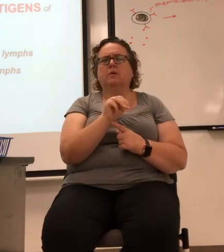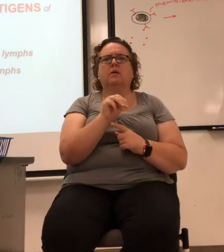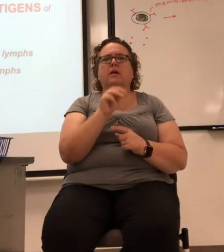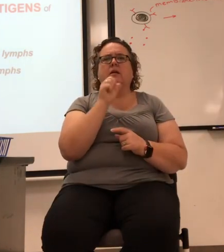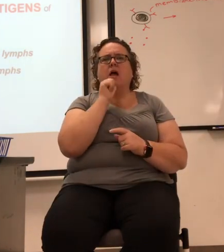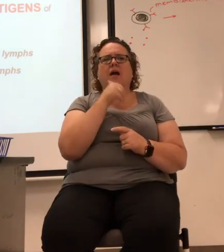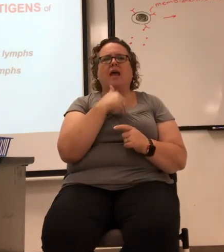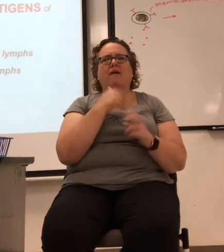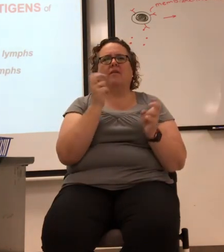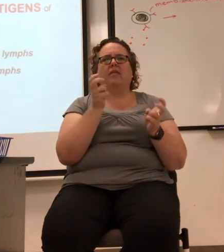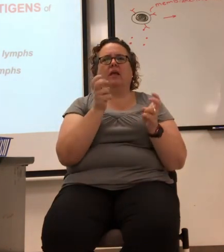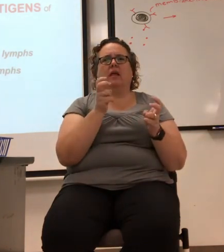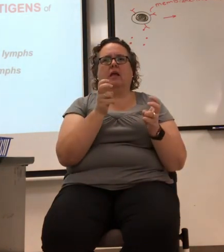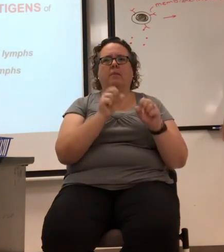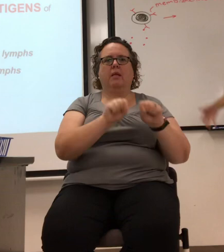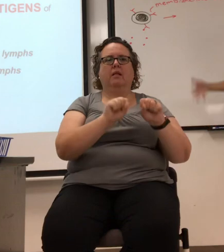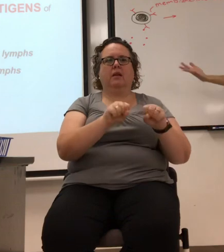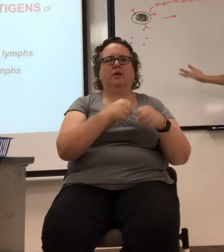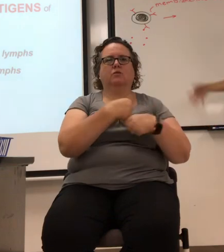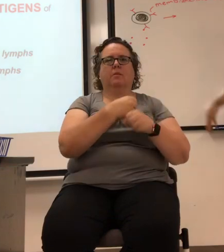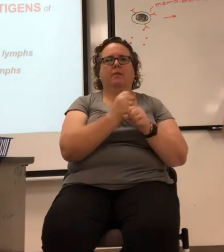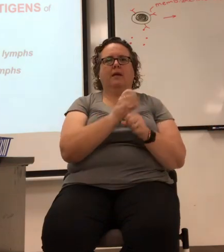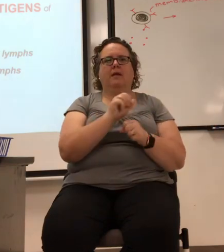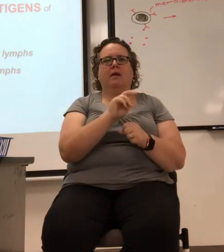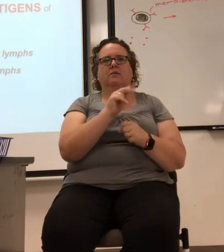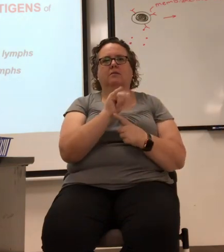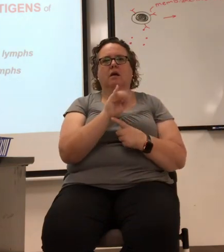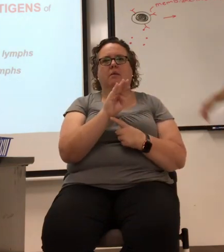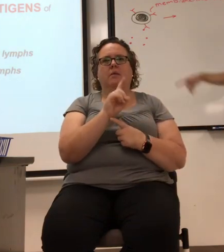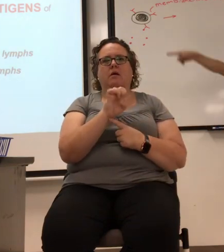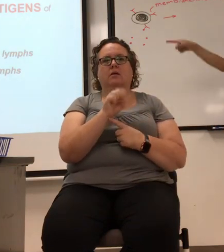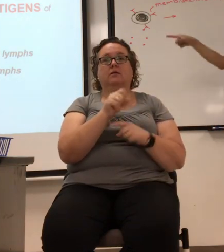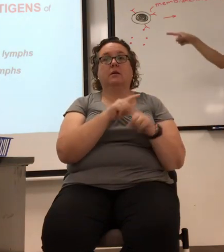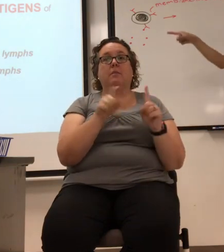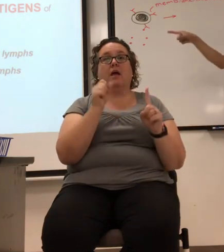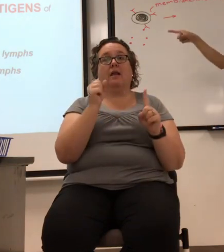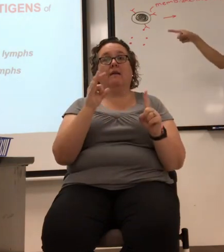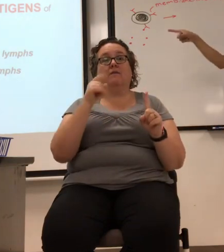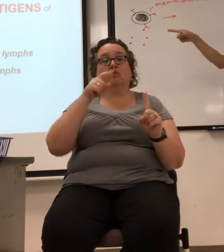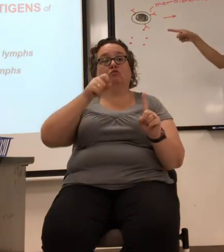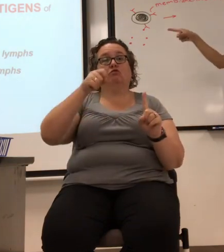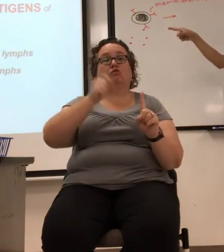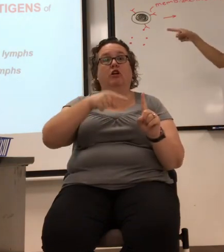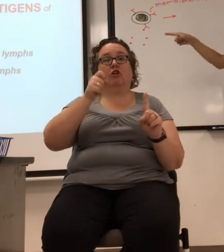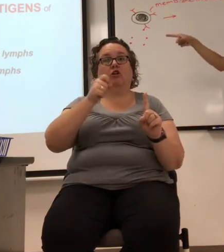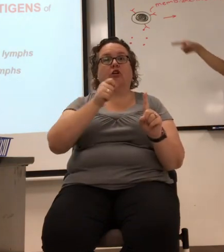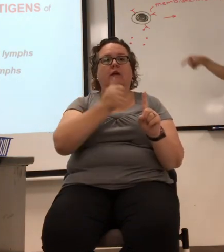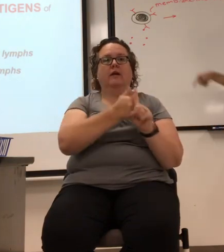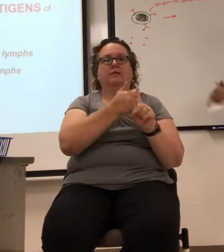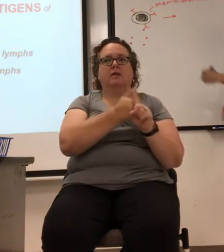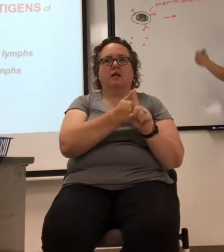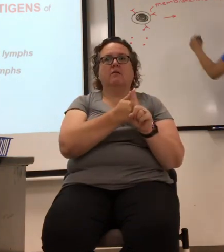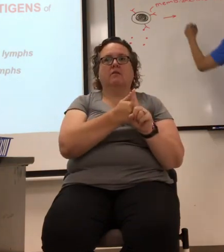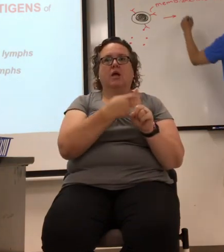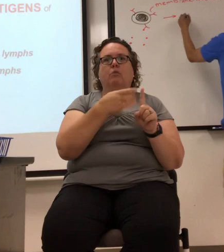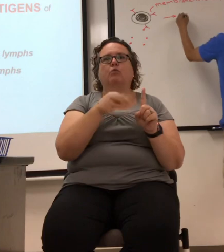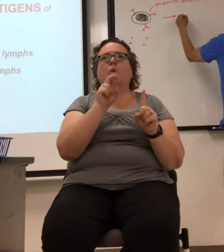make antibodies. But when you trigger its proliferation, a plasma